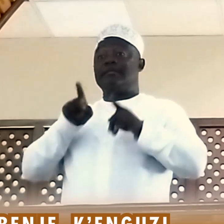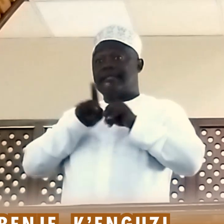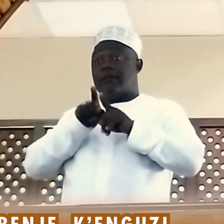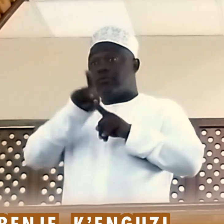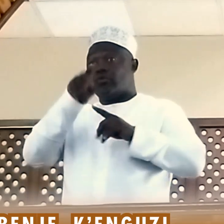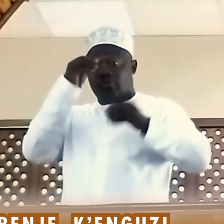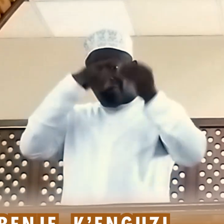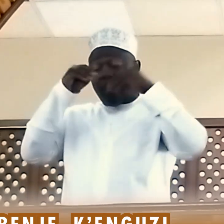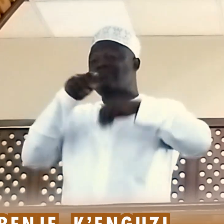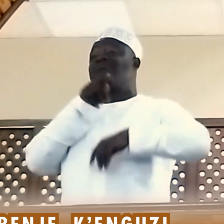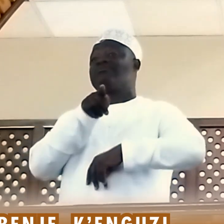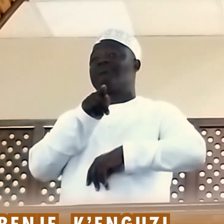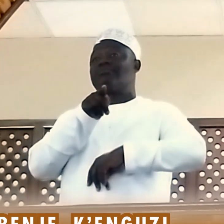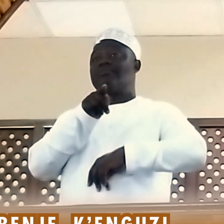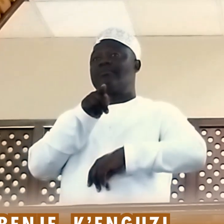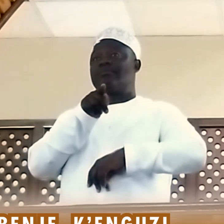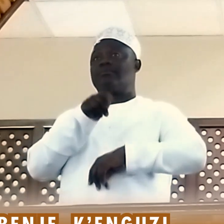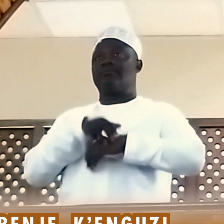arriswa